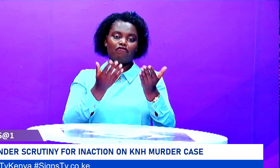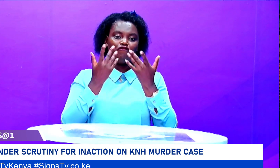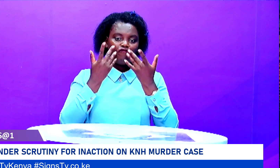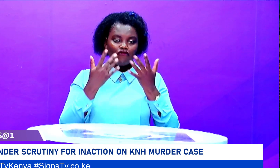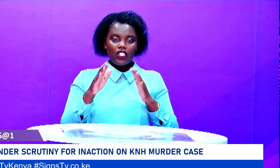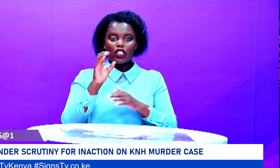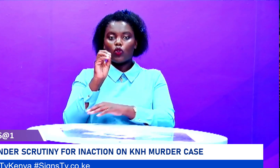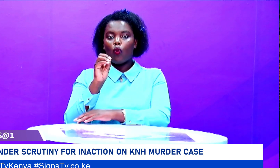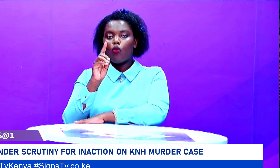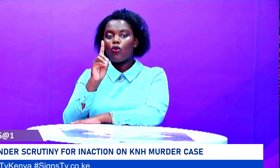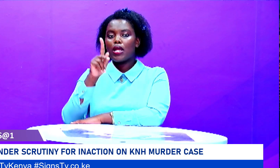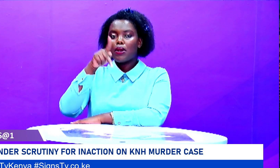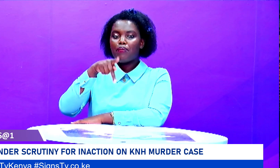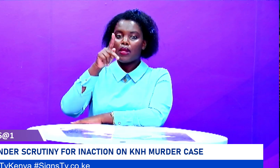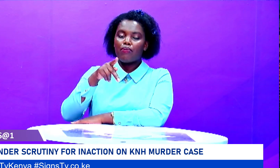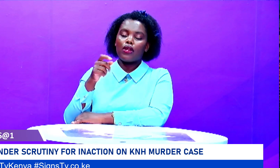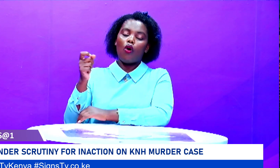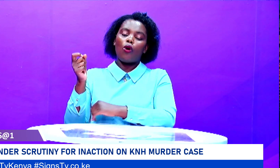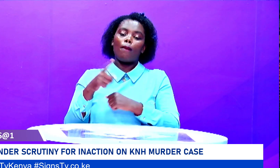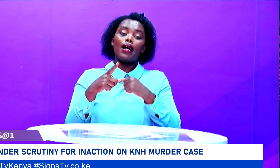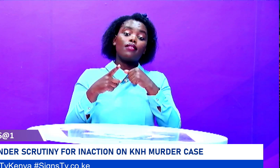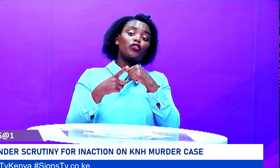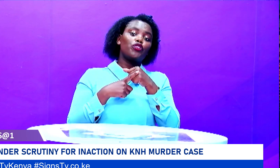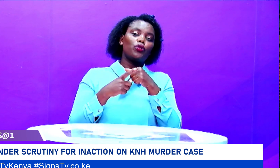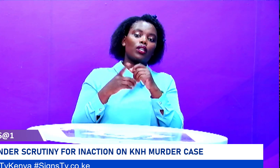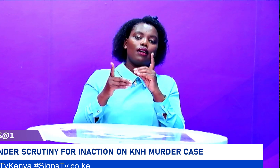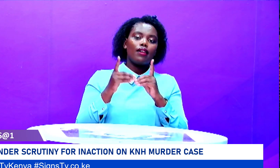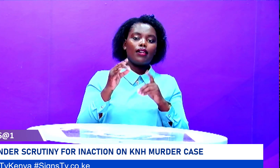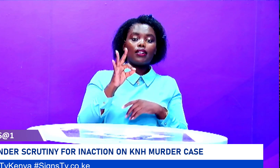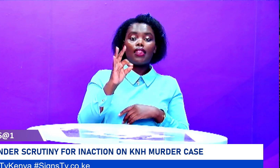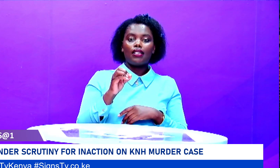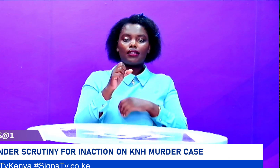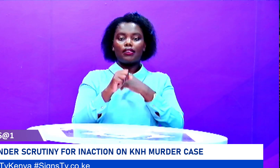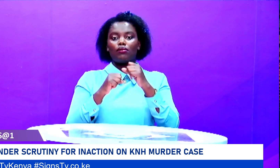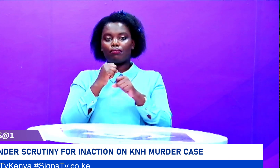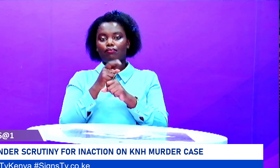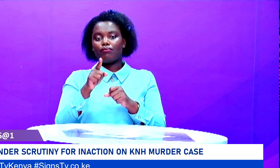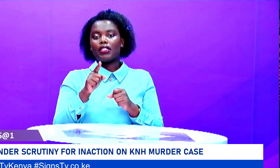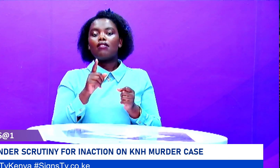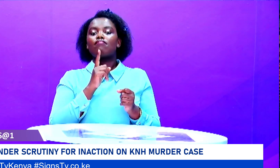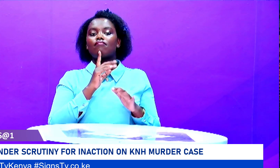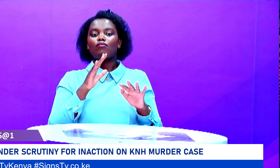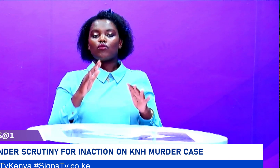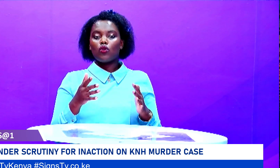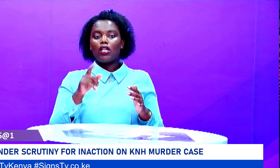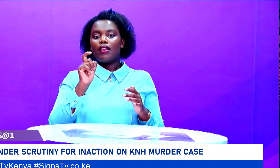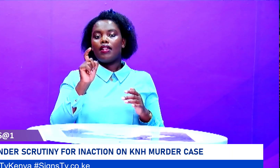was officially submitted to the ODPP on June 30th, 2025,